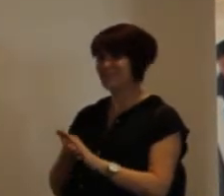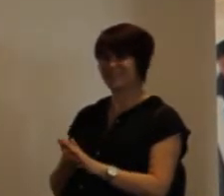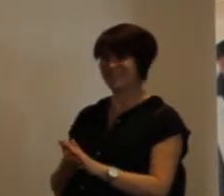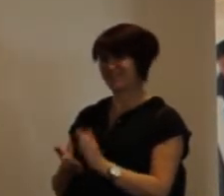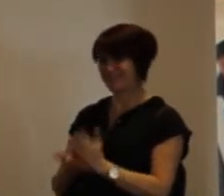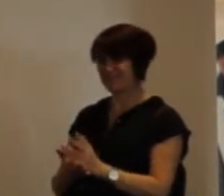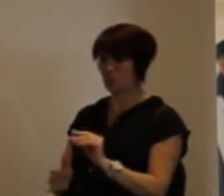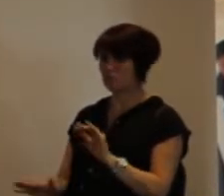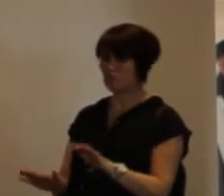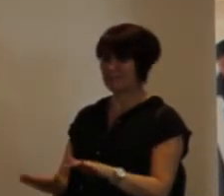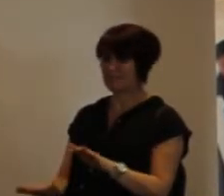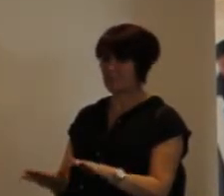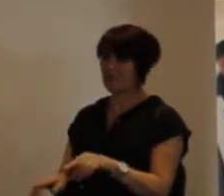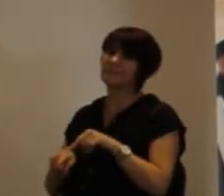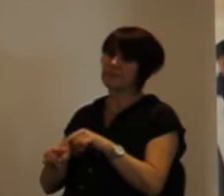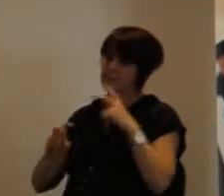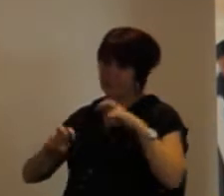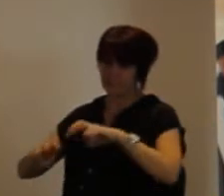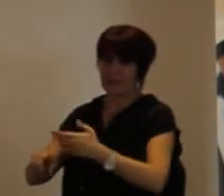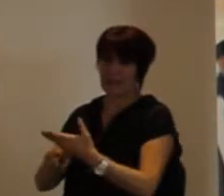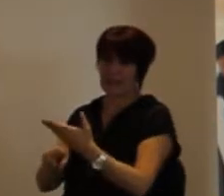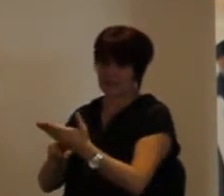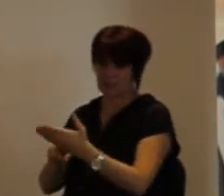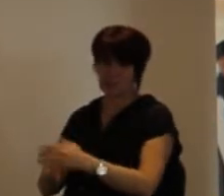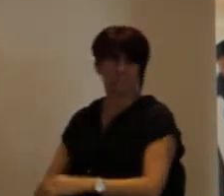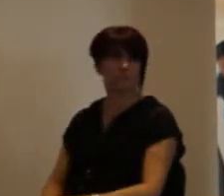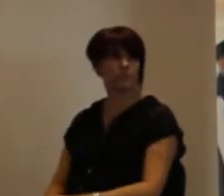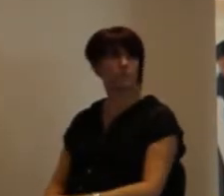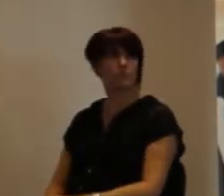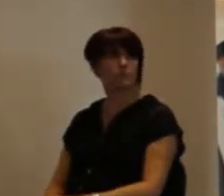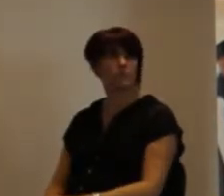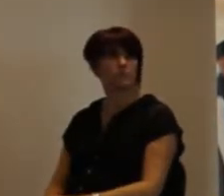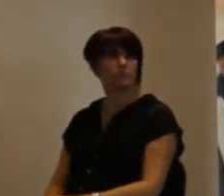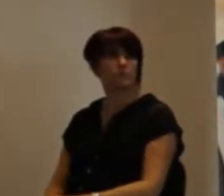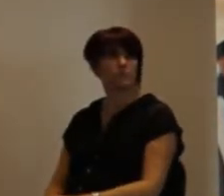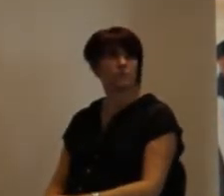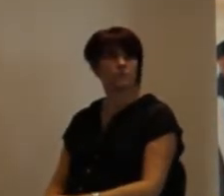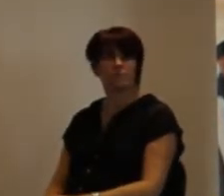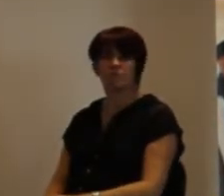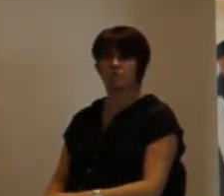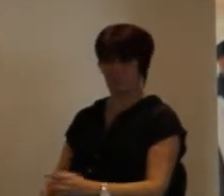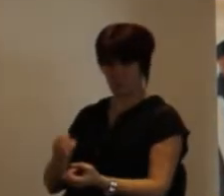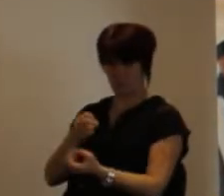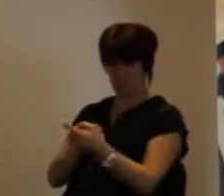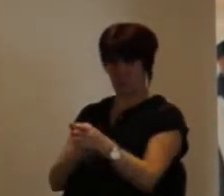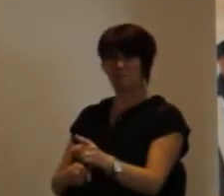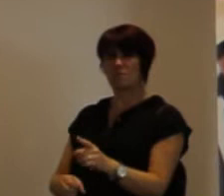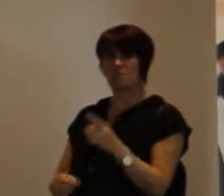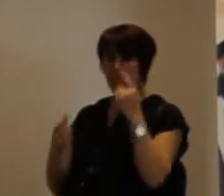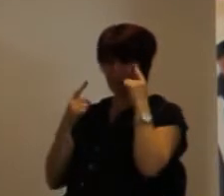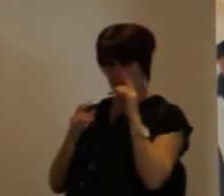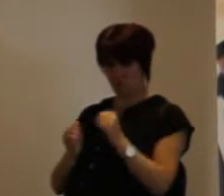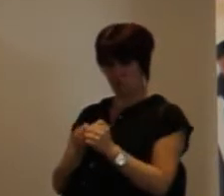not reasonable in a certain situation. And we'll look at what do we need to do here? What is appropriate to